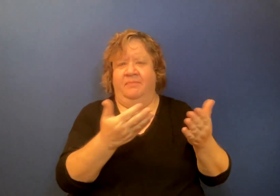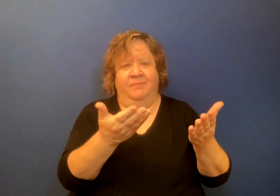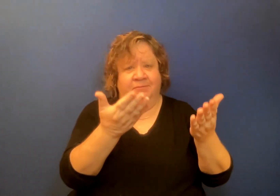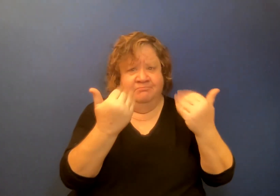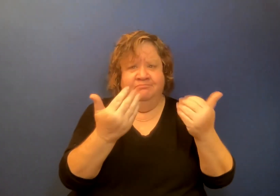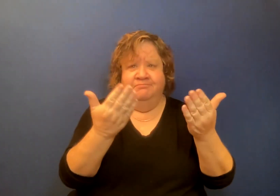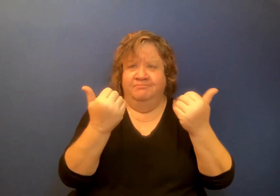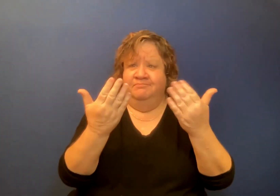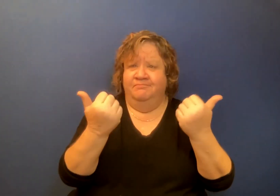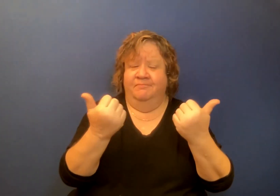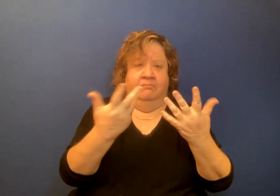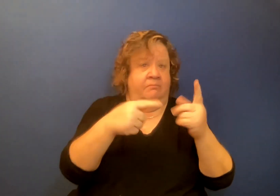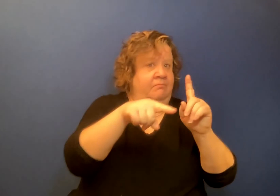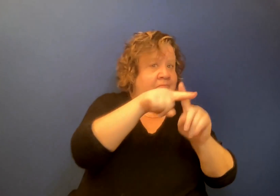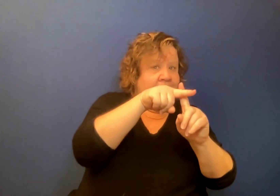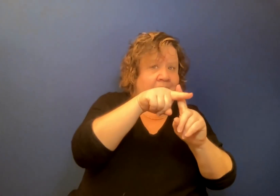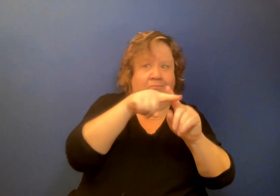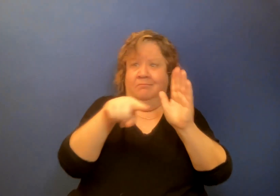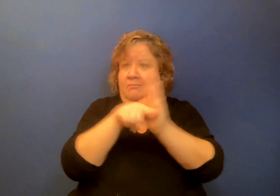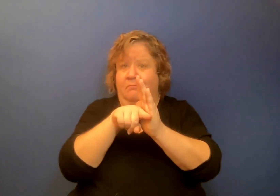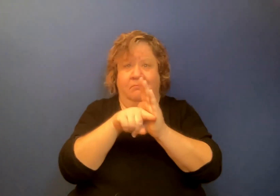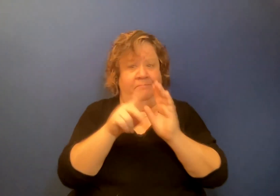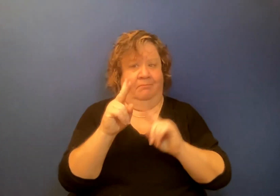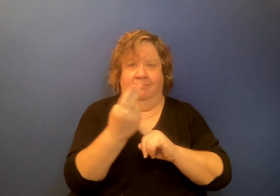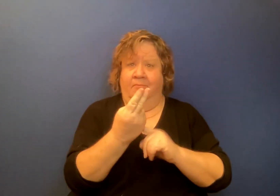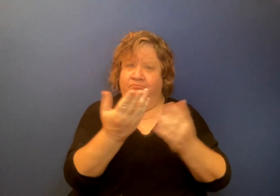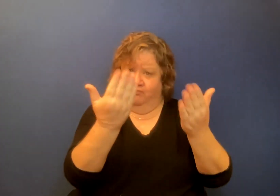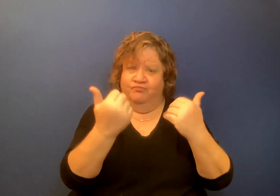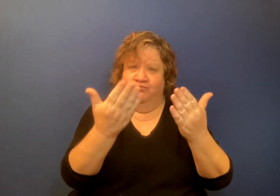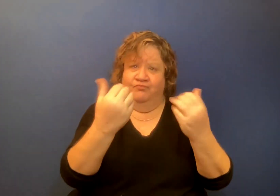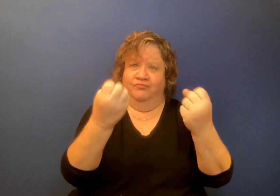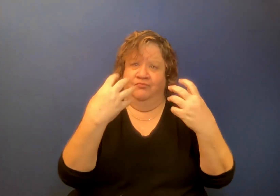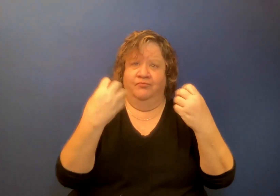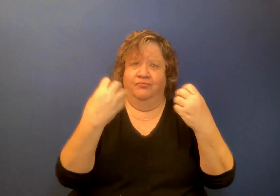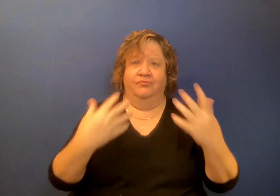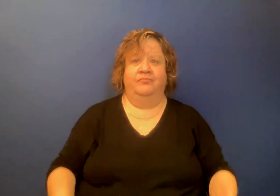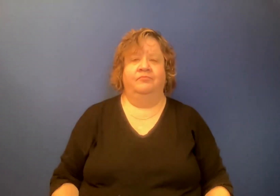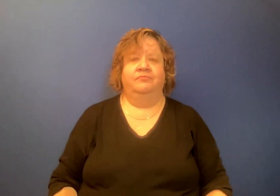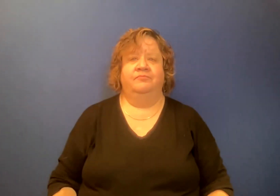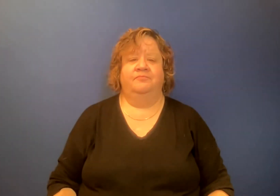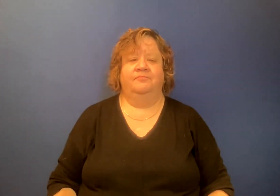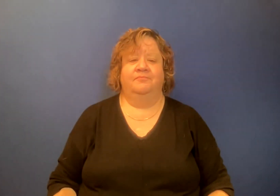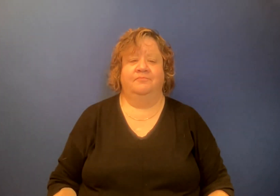further in a semi-structured interview with you. Thanks.